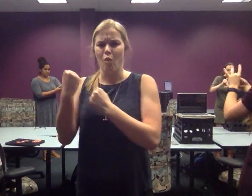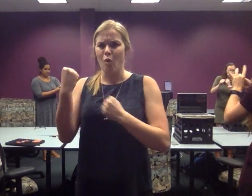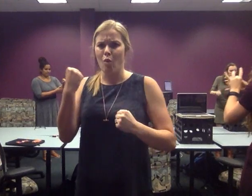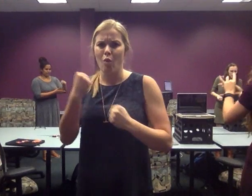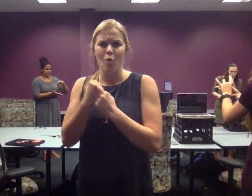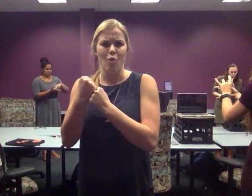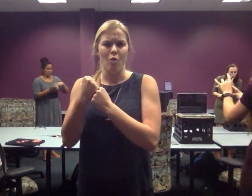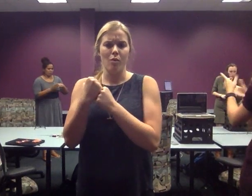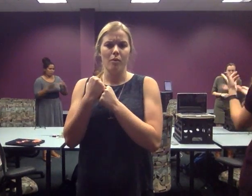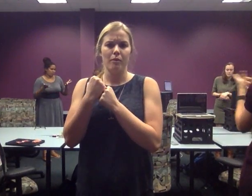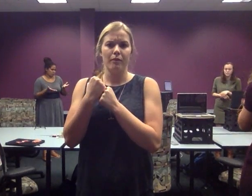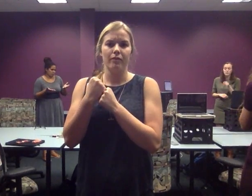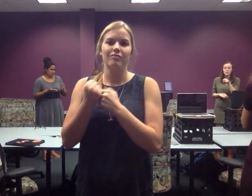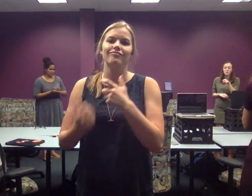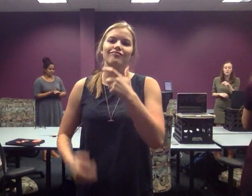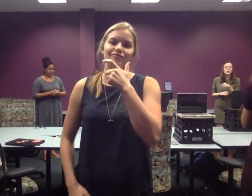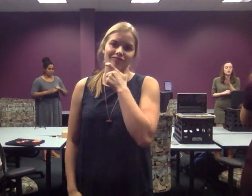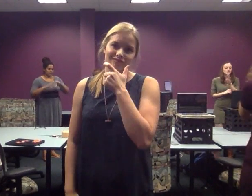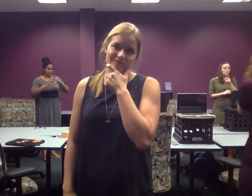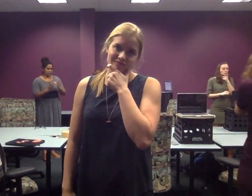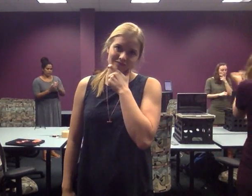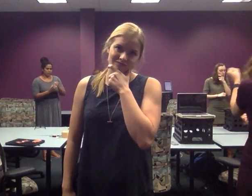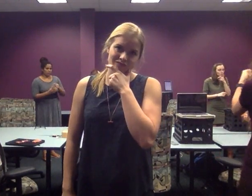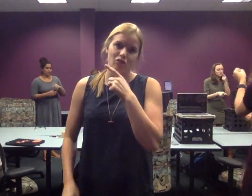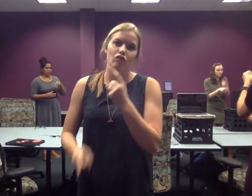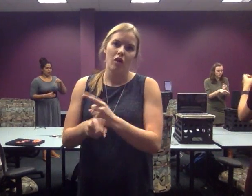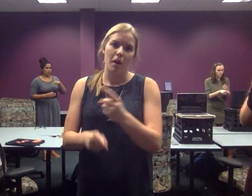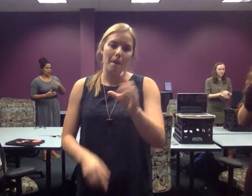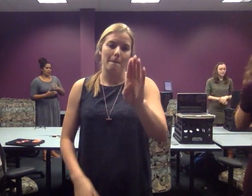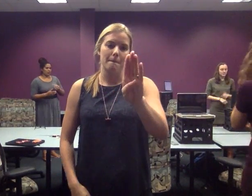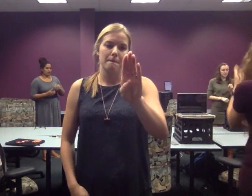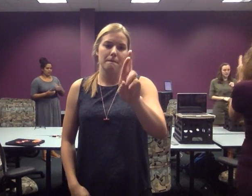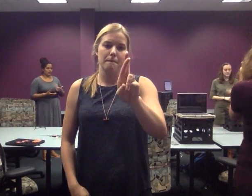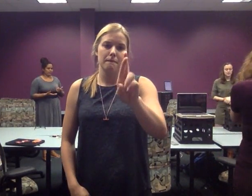Great Britain, right? So they supported Great Britain.